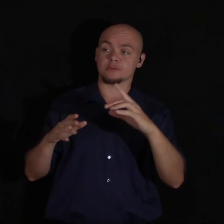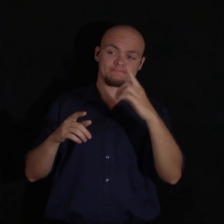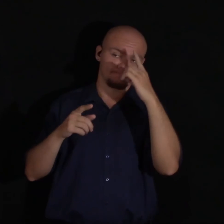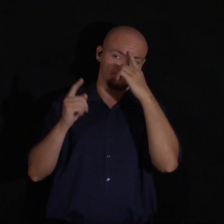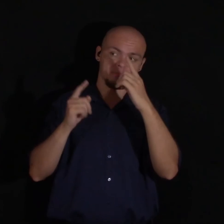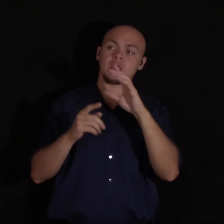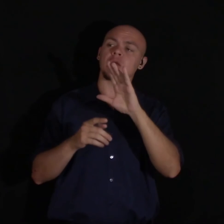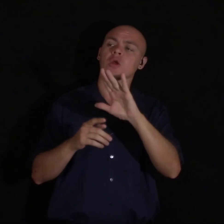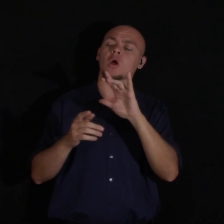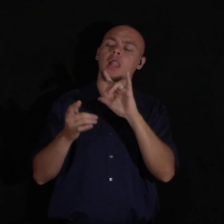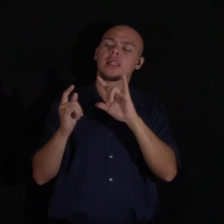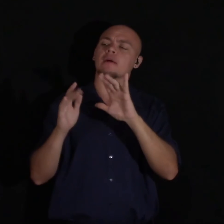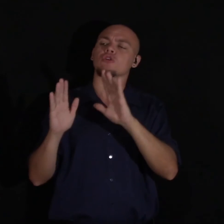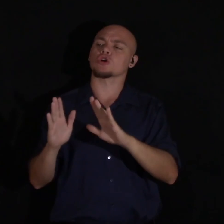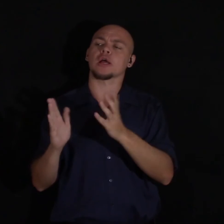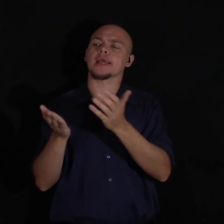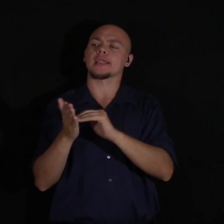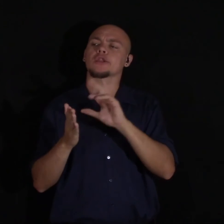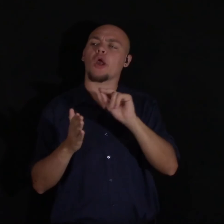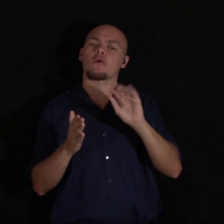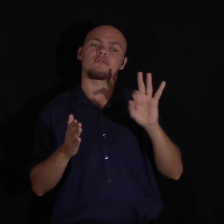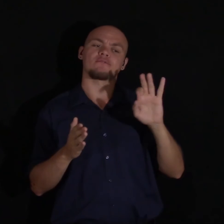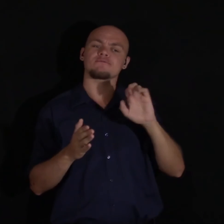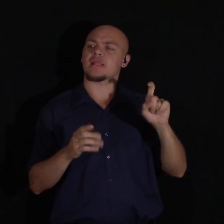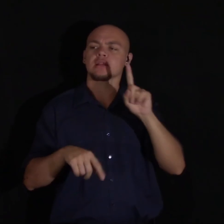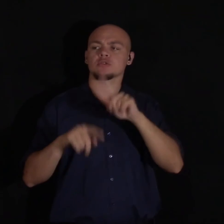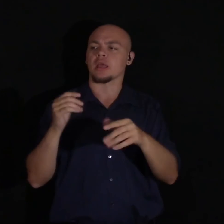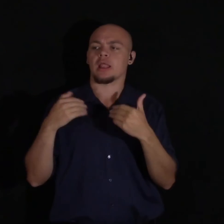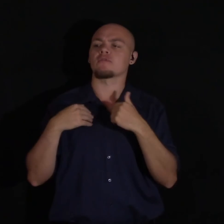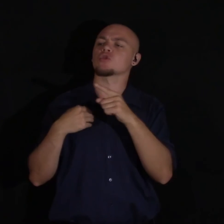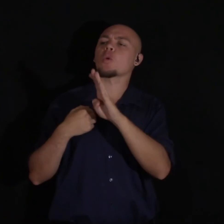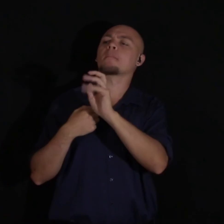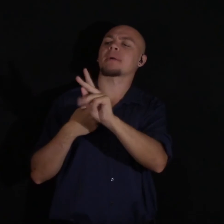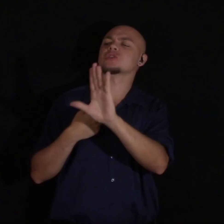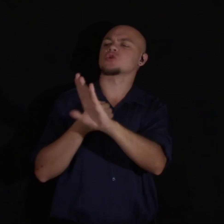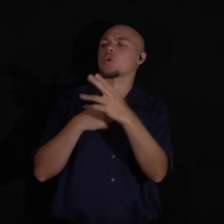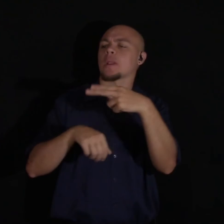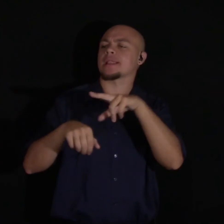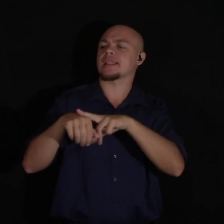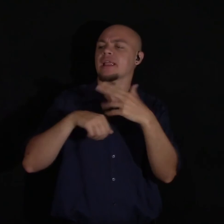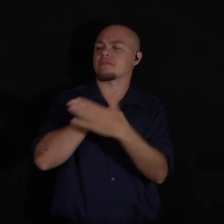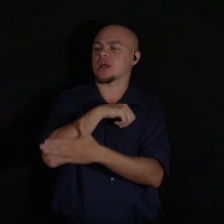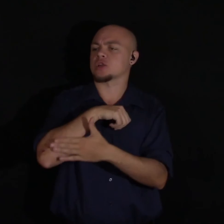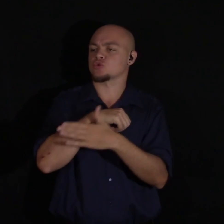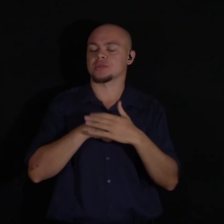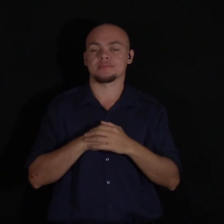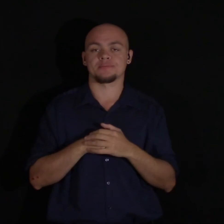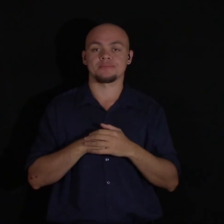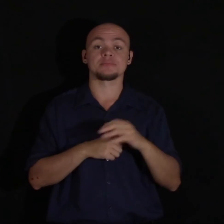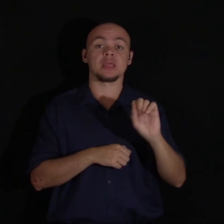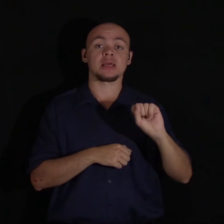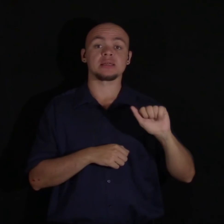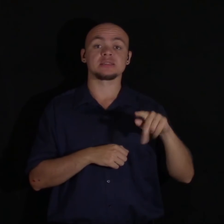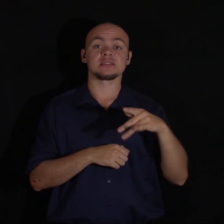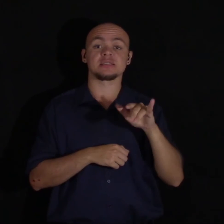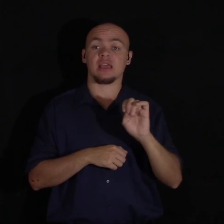lover, but to prepare to return to her native country. The generous nature of Safie was outraged by this